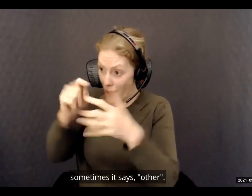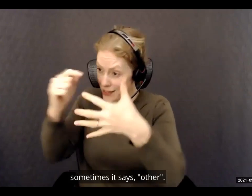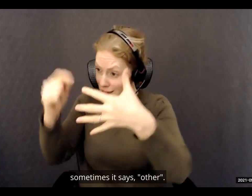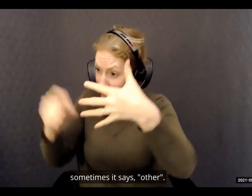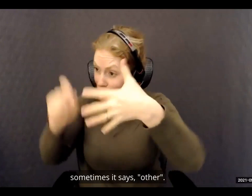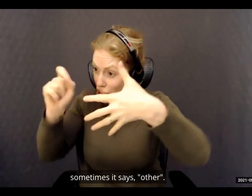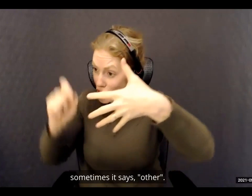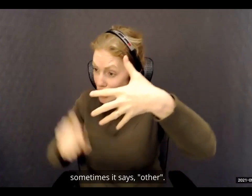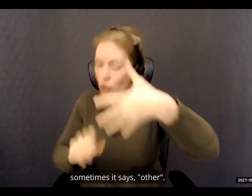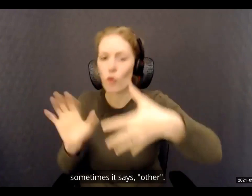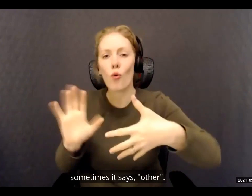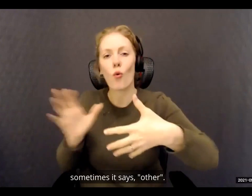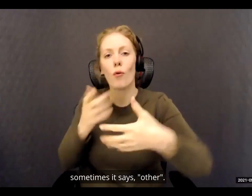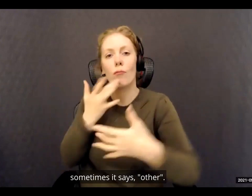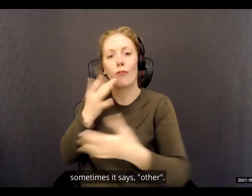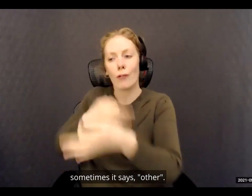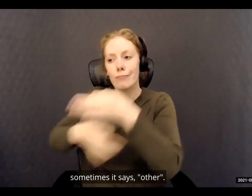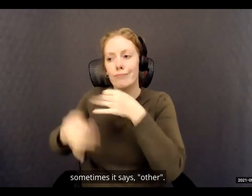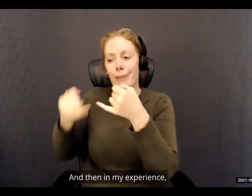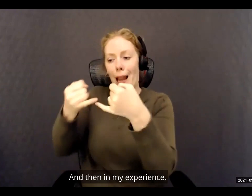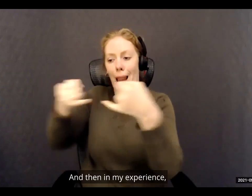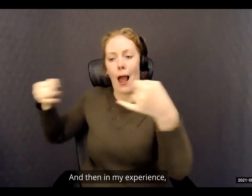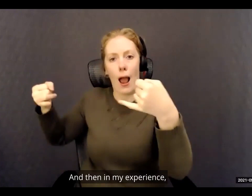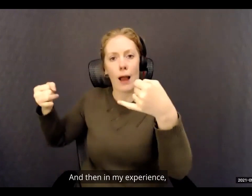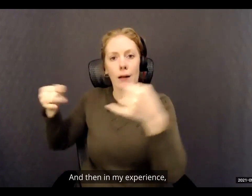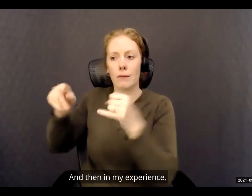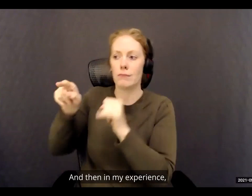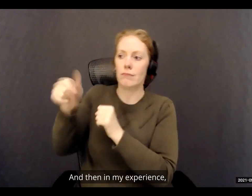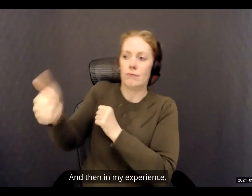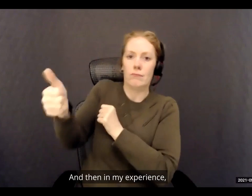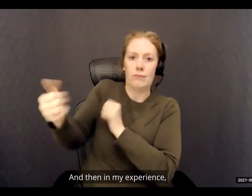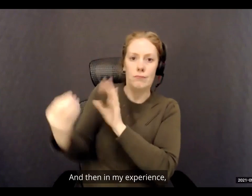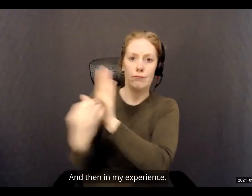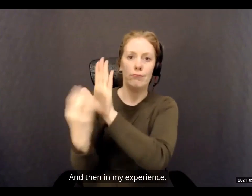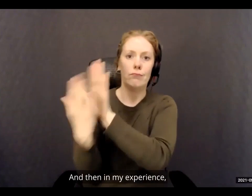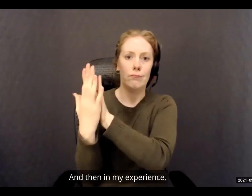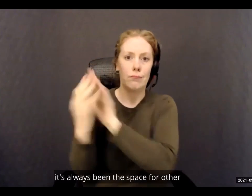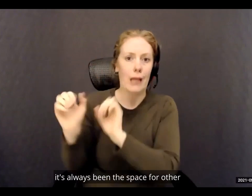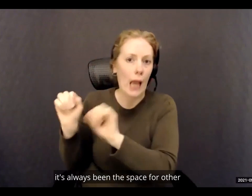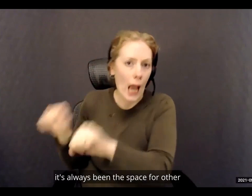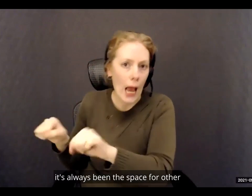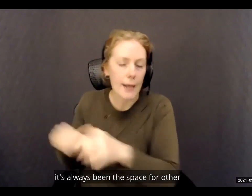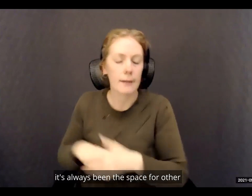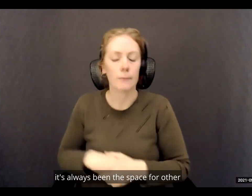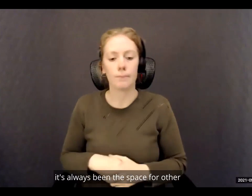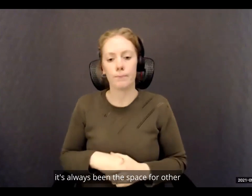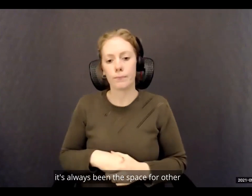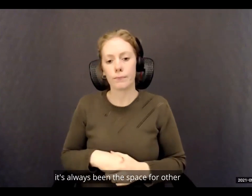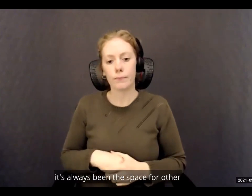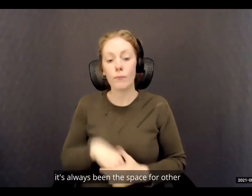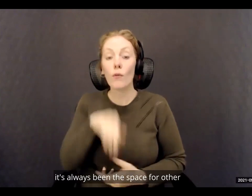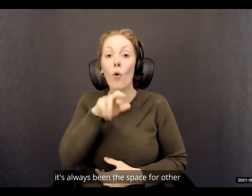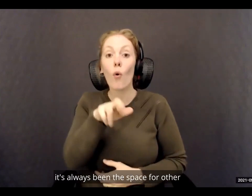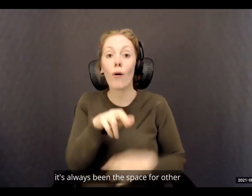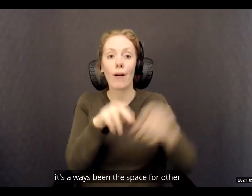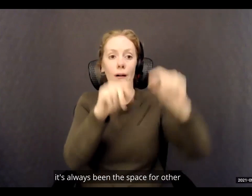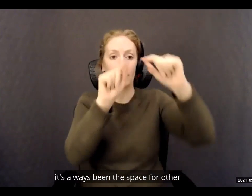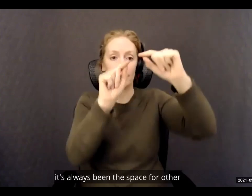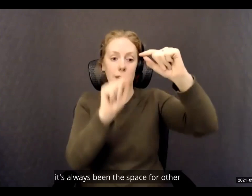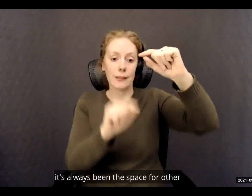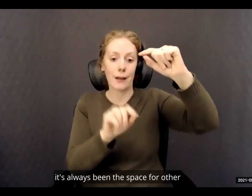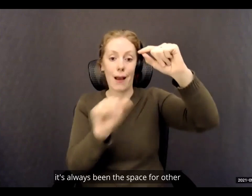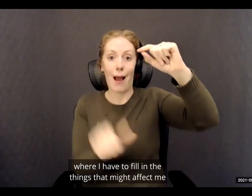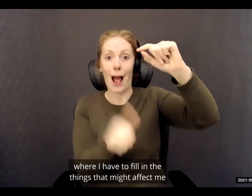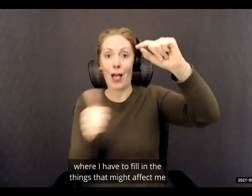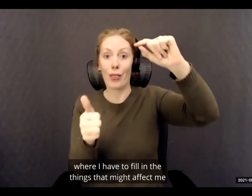checklist, sometimes it says other. And then in my experience, it's always been the space for